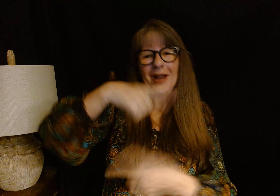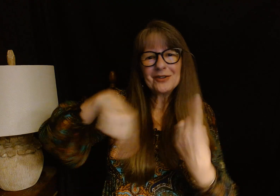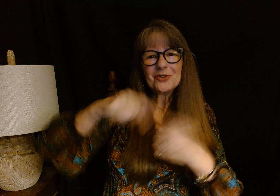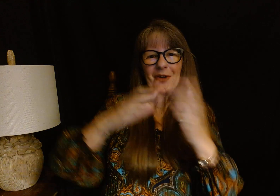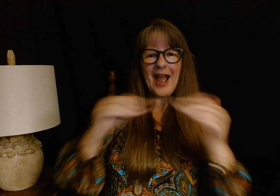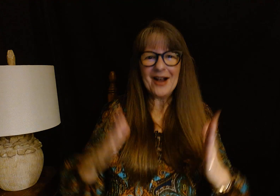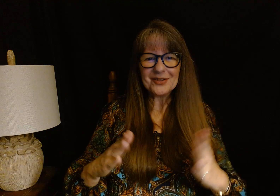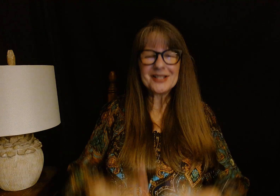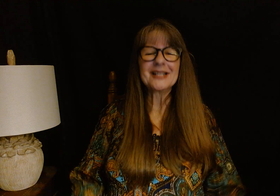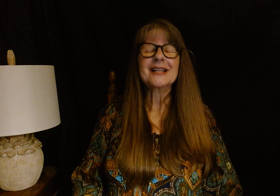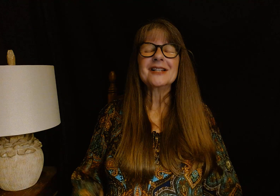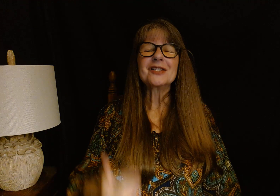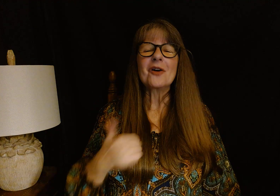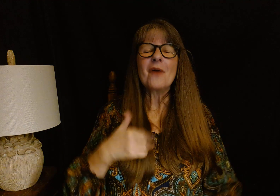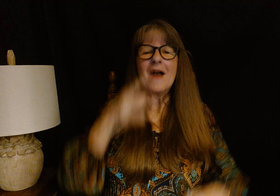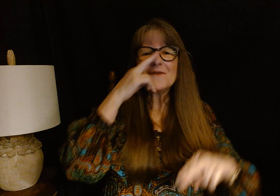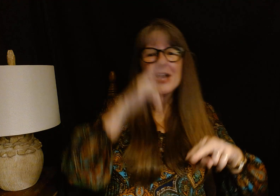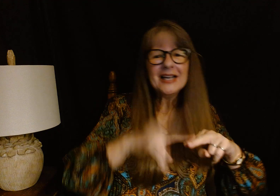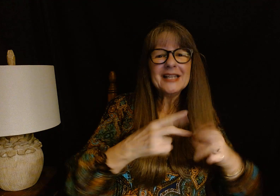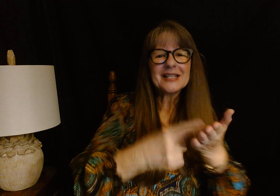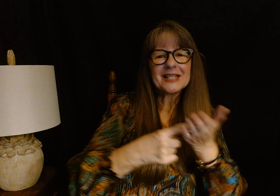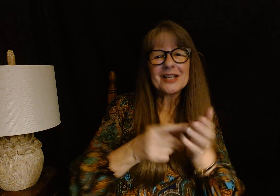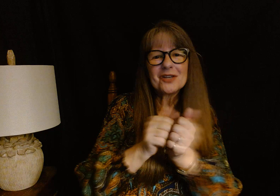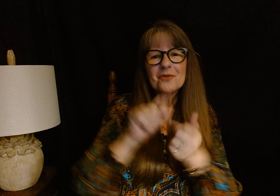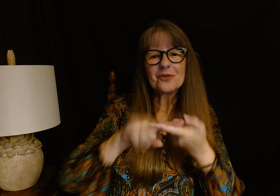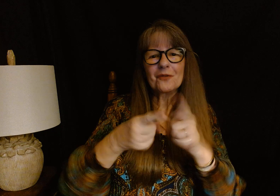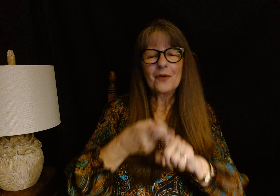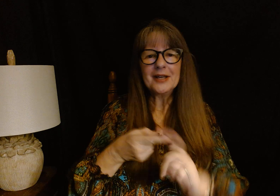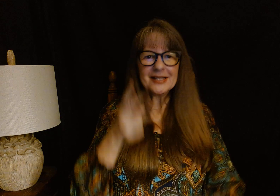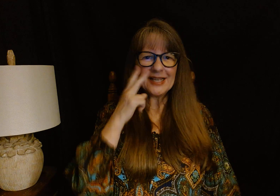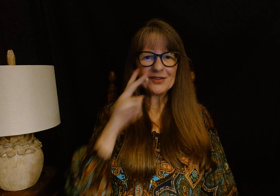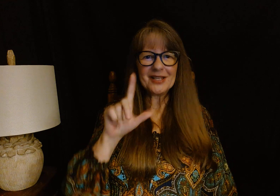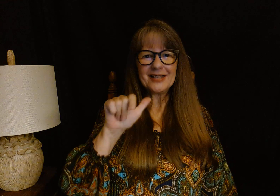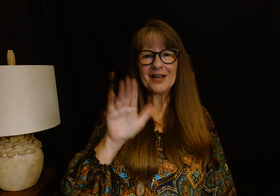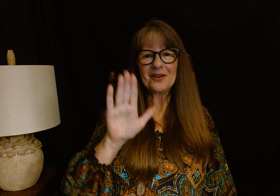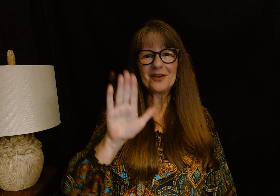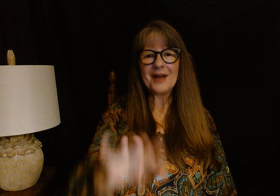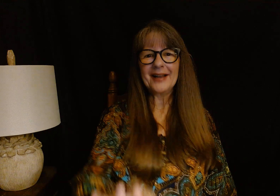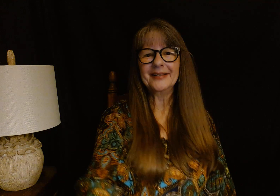around your house. So have fun and discuss it with your friends, and I'll see you later. Bye.